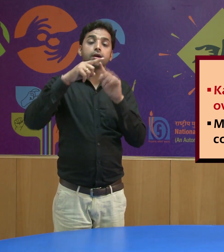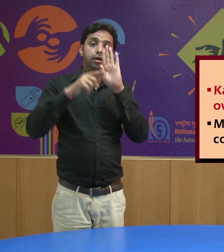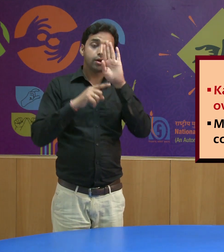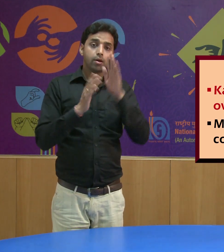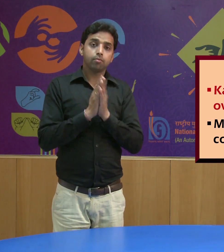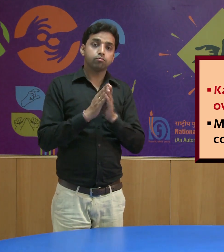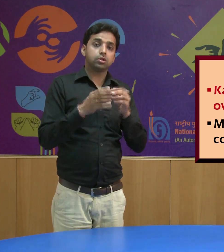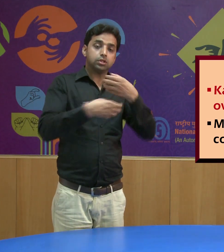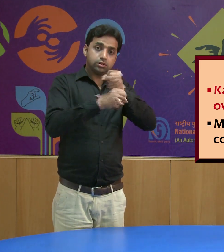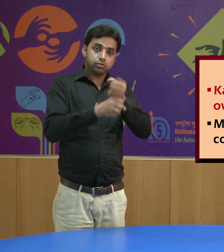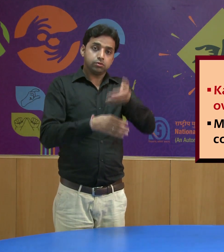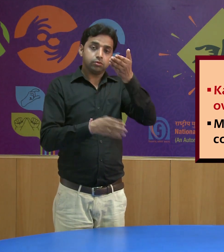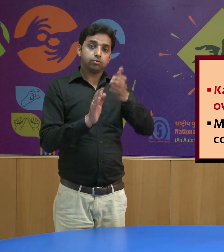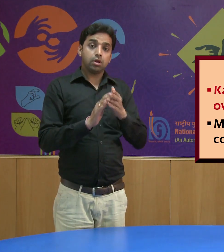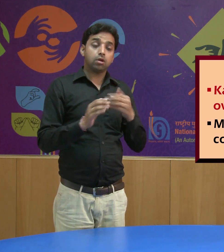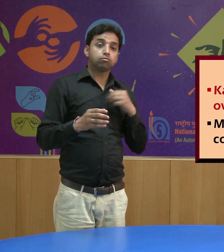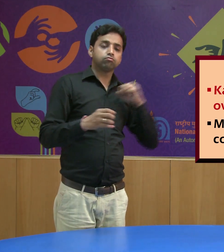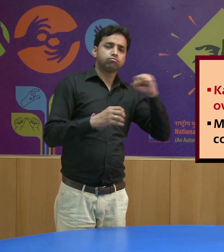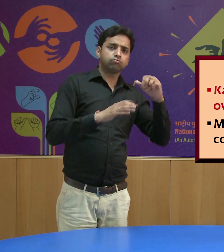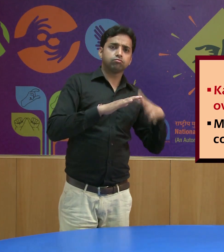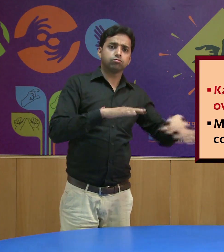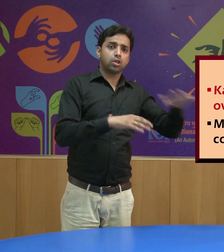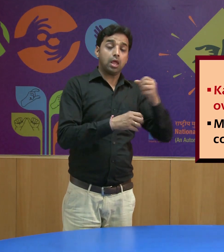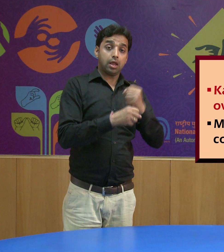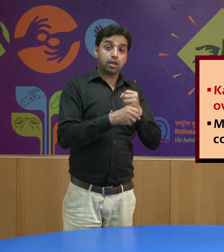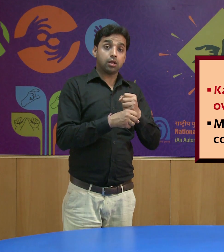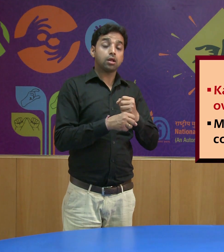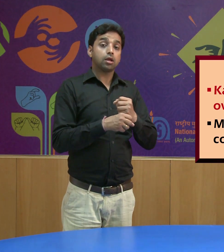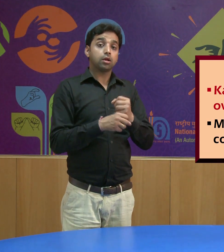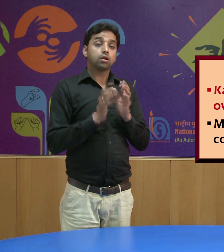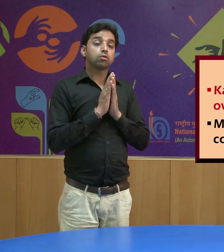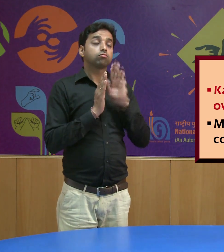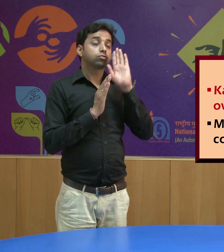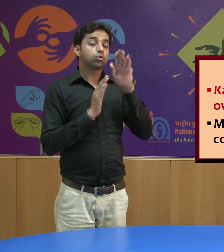were dedicated to Indian gods like Shiva,